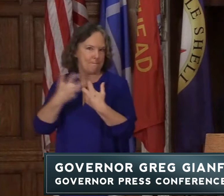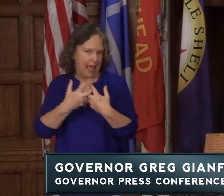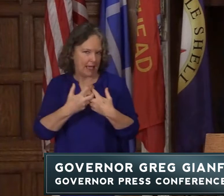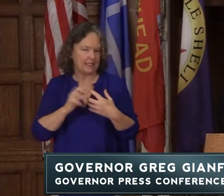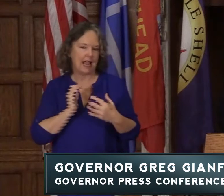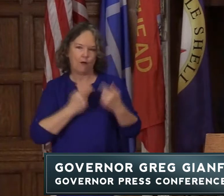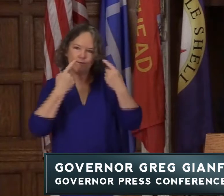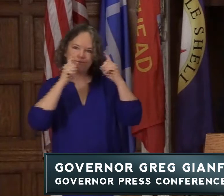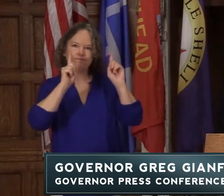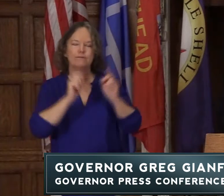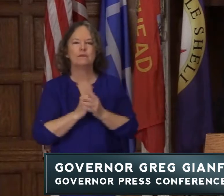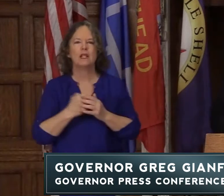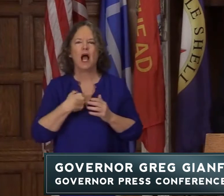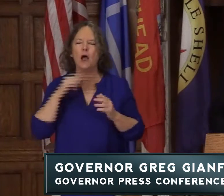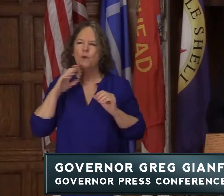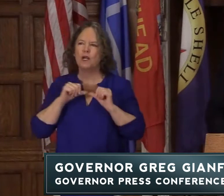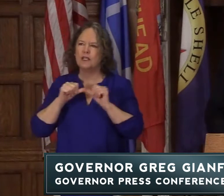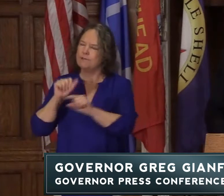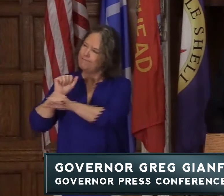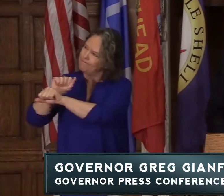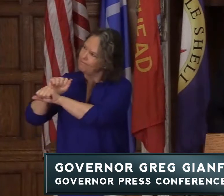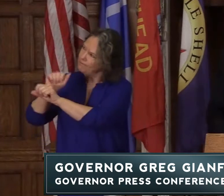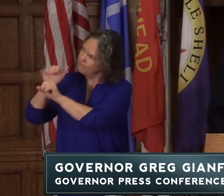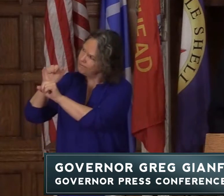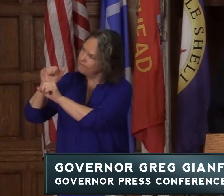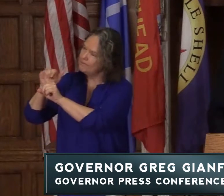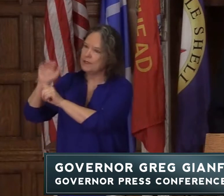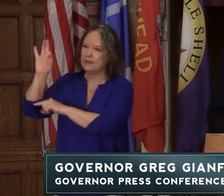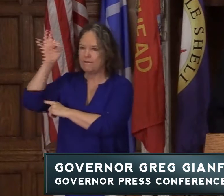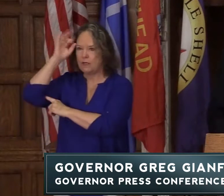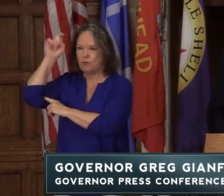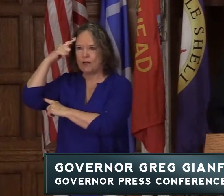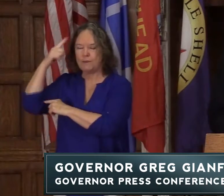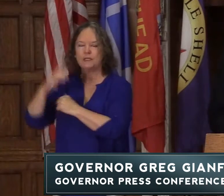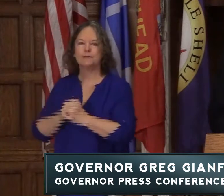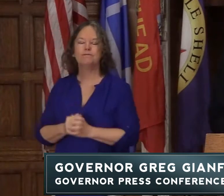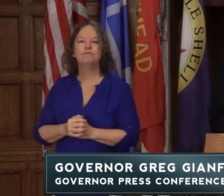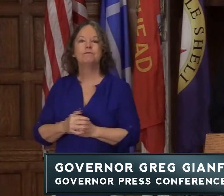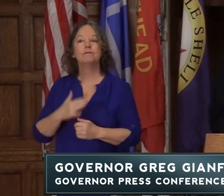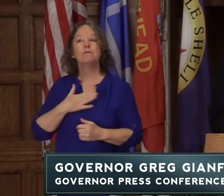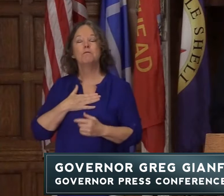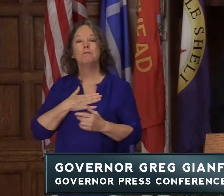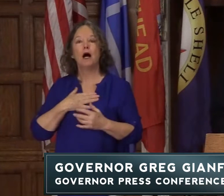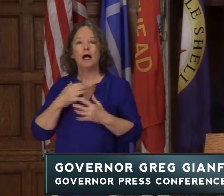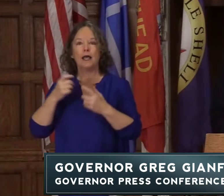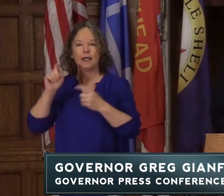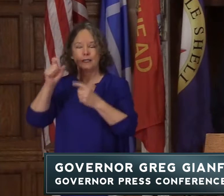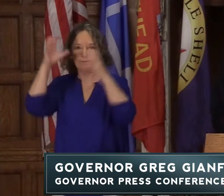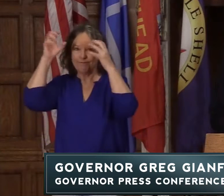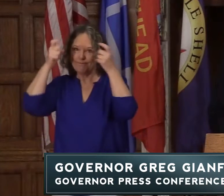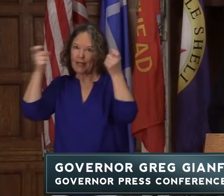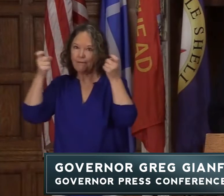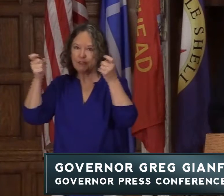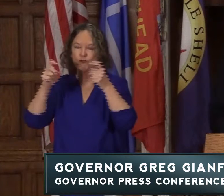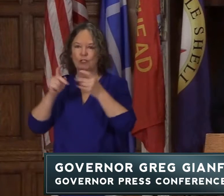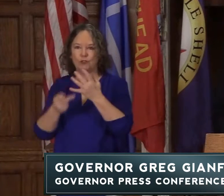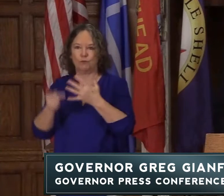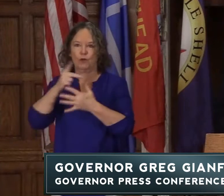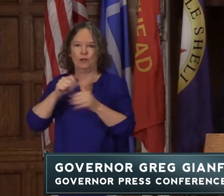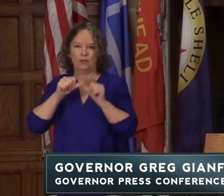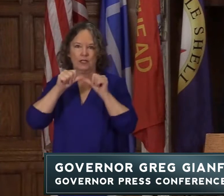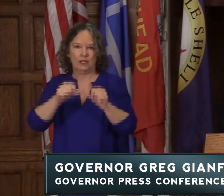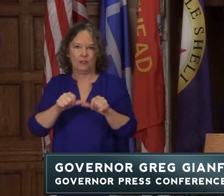working to have the federal government send us more doses. My administration's priority remains ensuring that